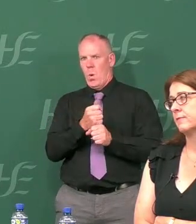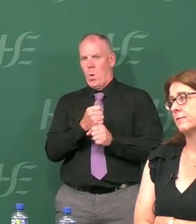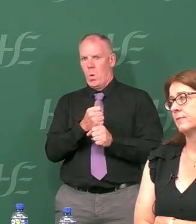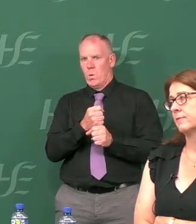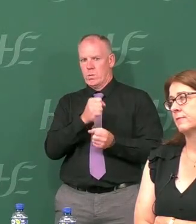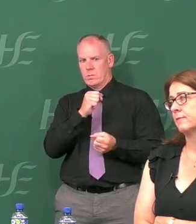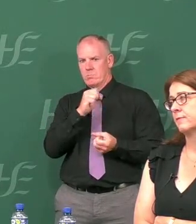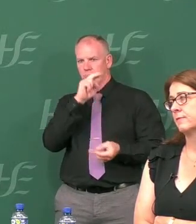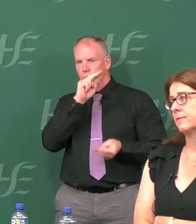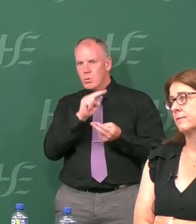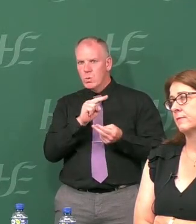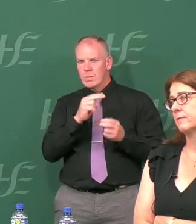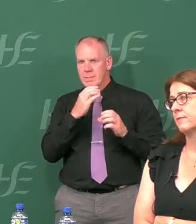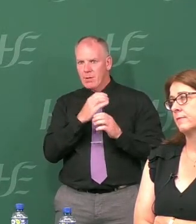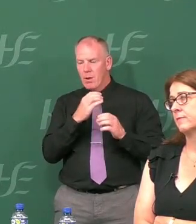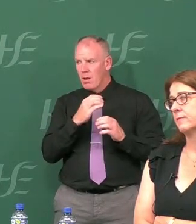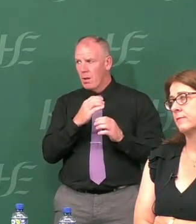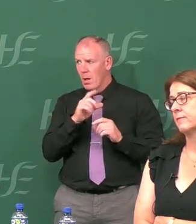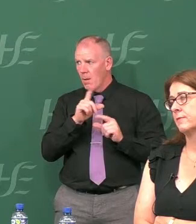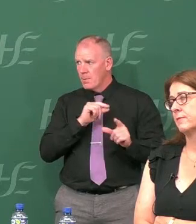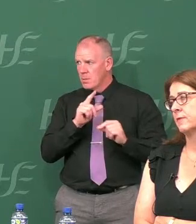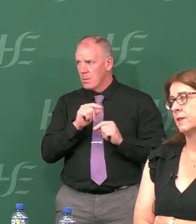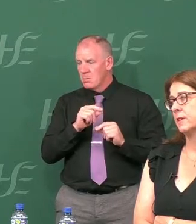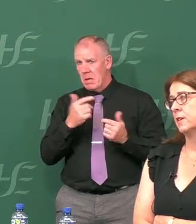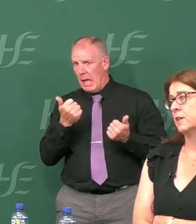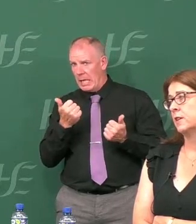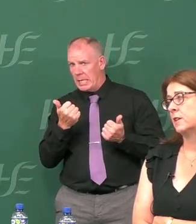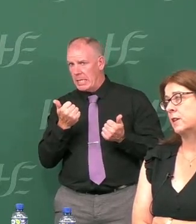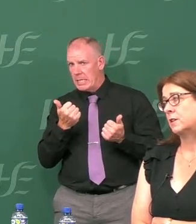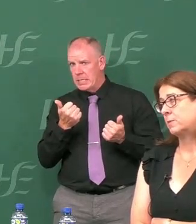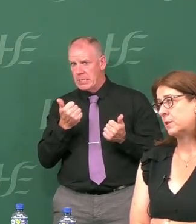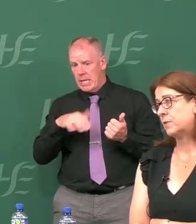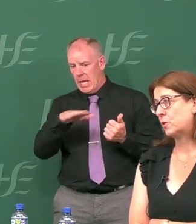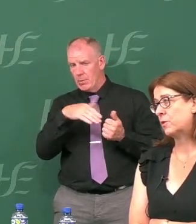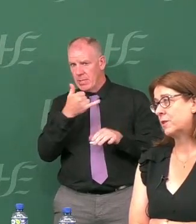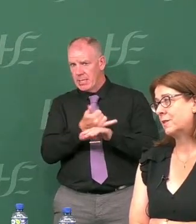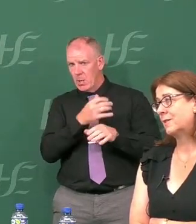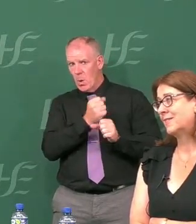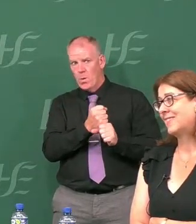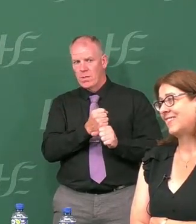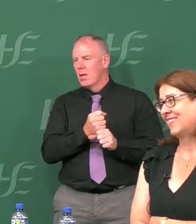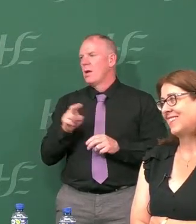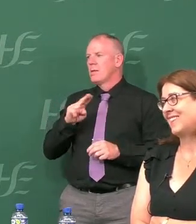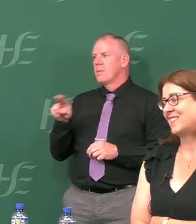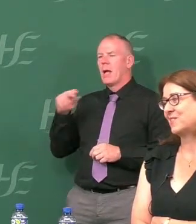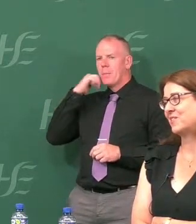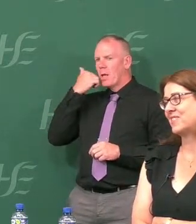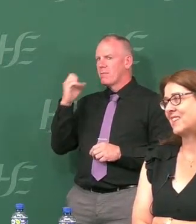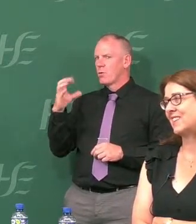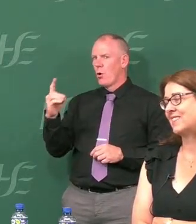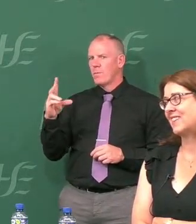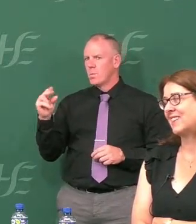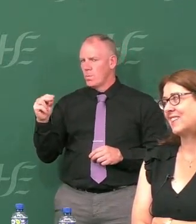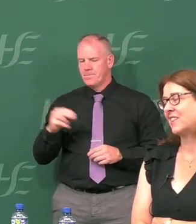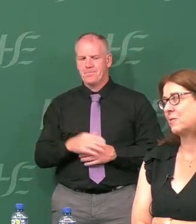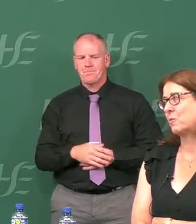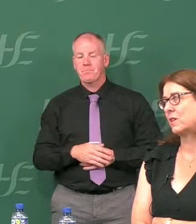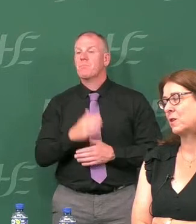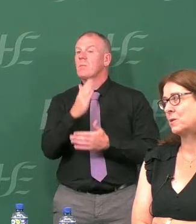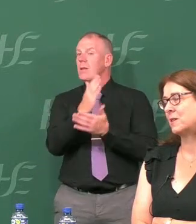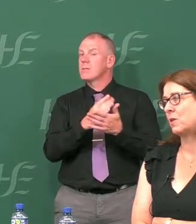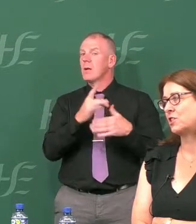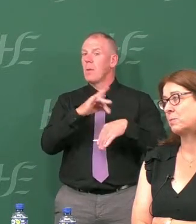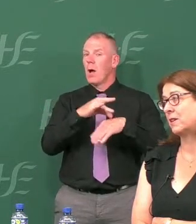any sites which have already begun to defer scheduled care? Because of COVID. So there are sites that